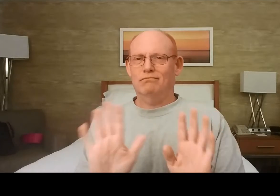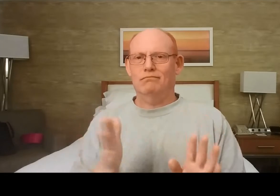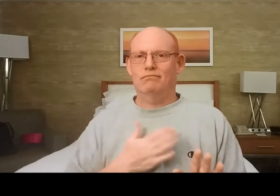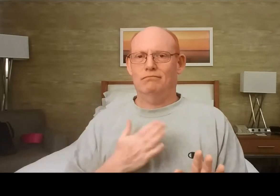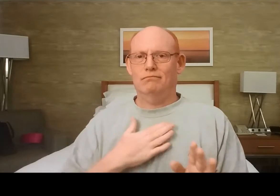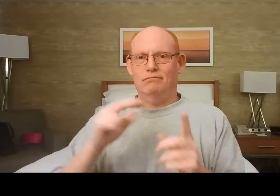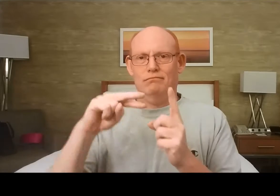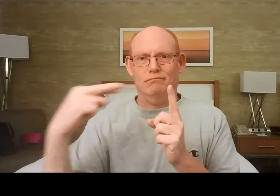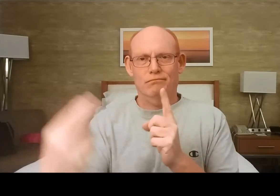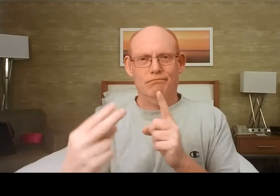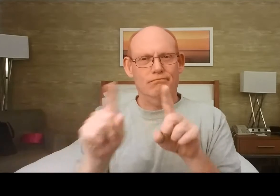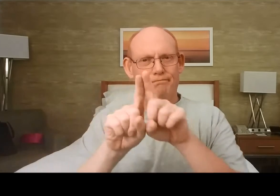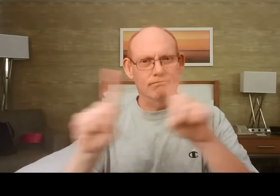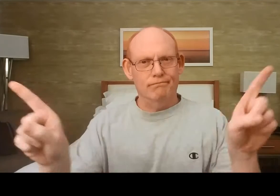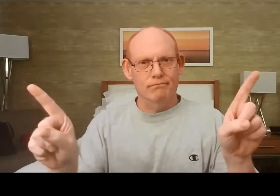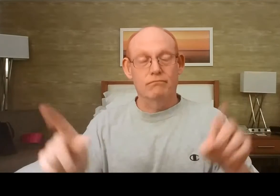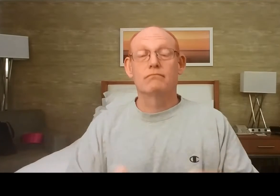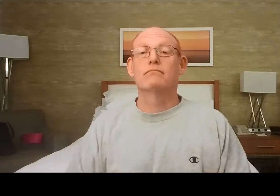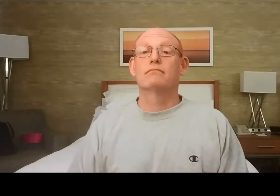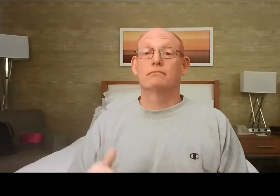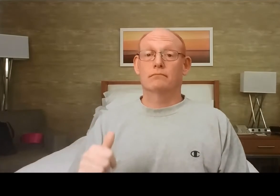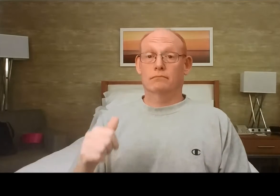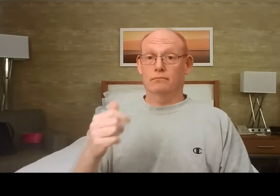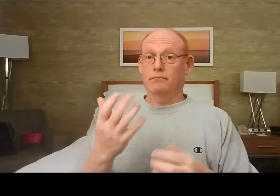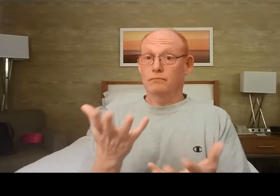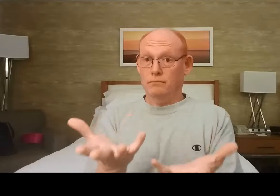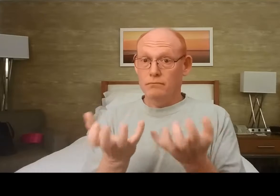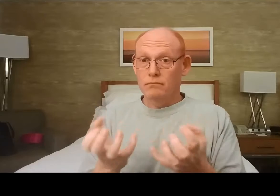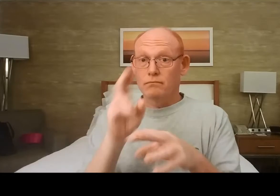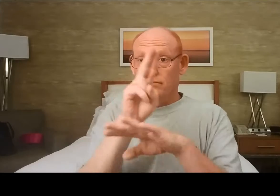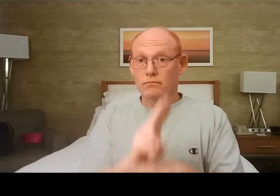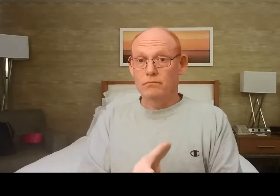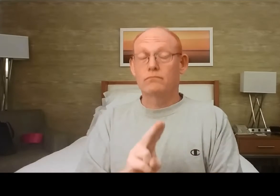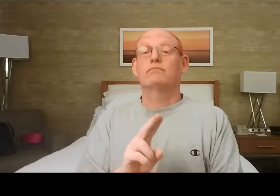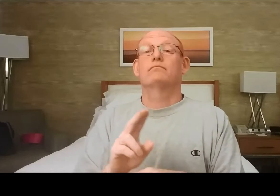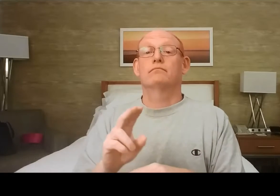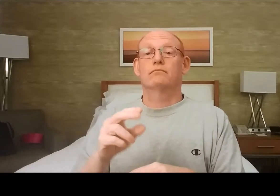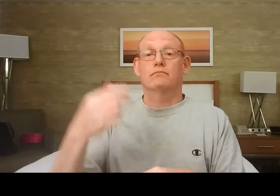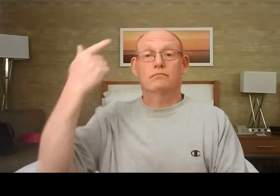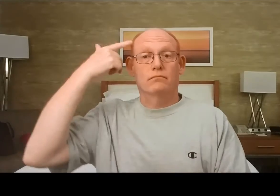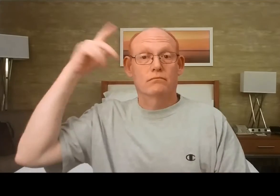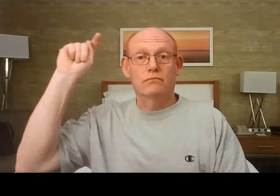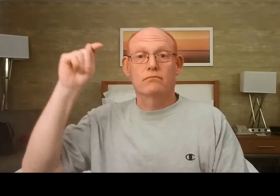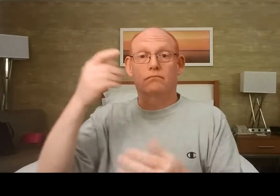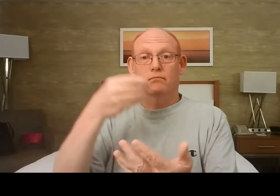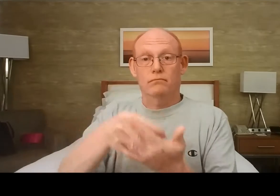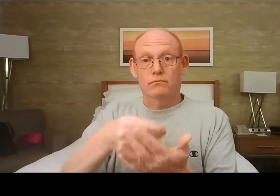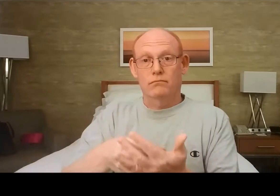creation, the businesses should be cooperatively run. The deaf community could definitely take advantage of this.